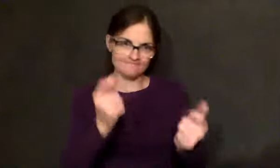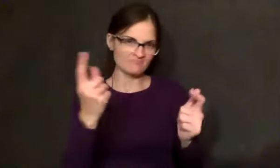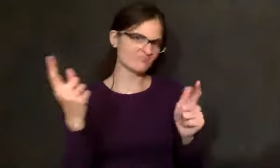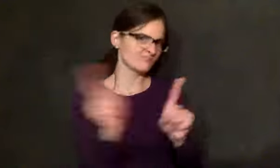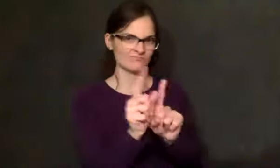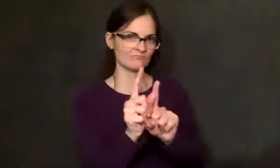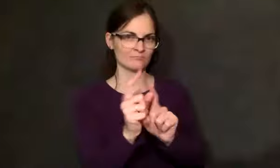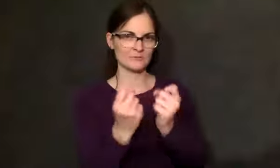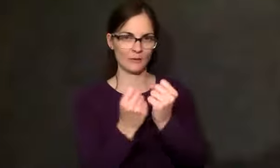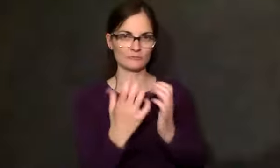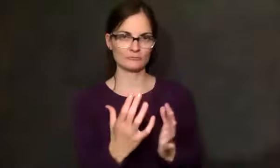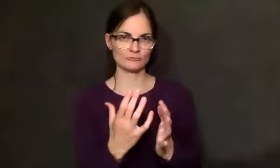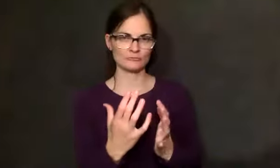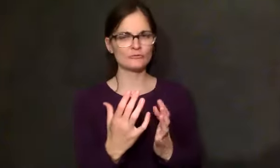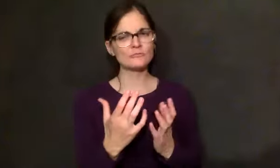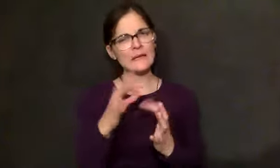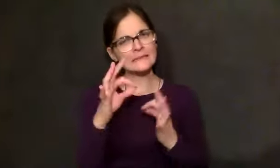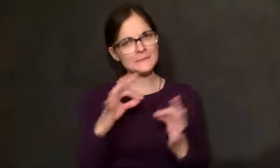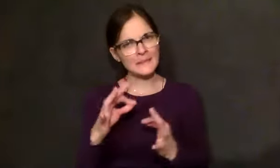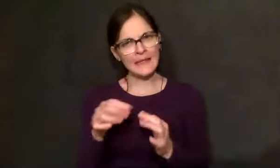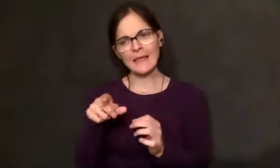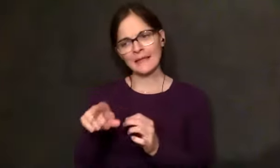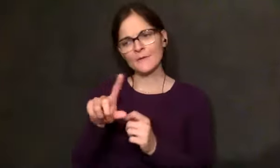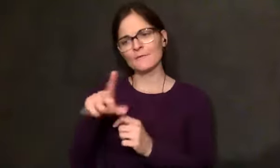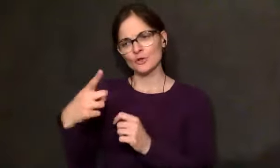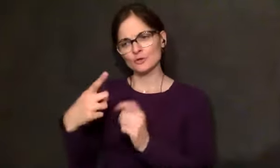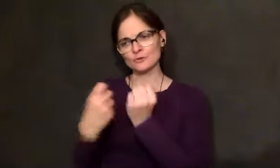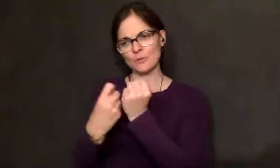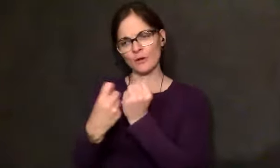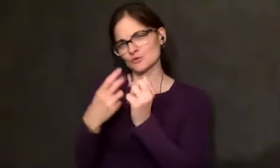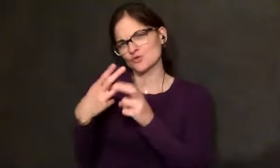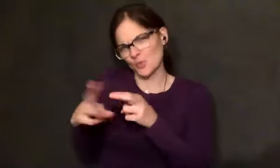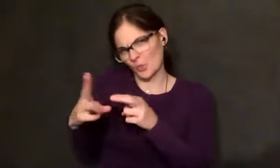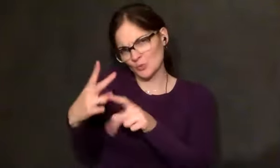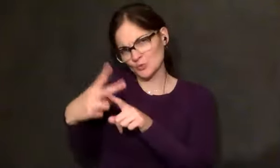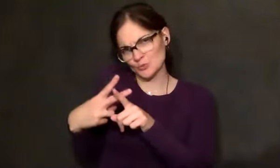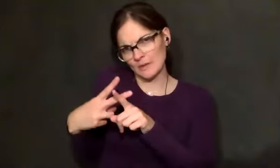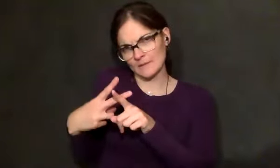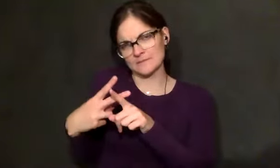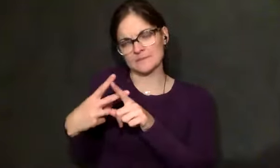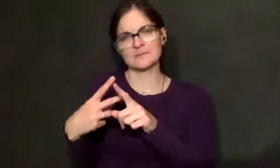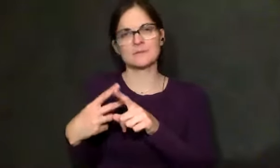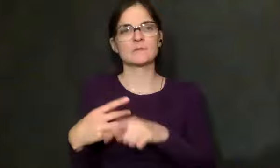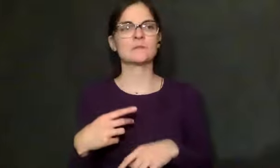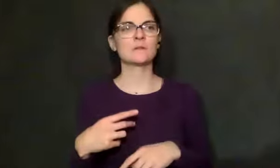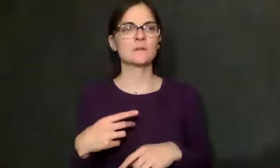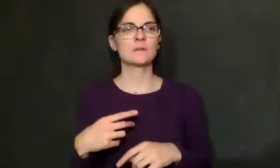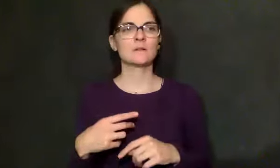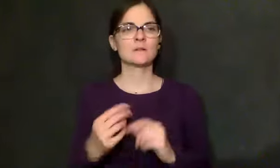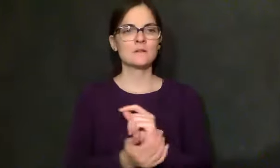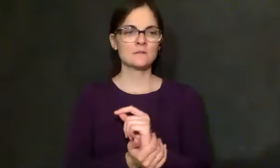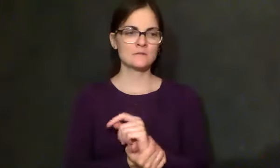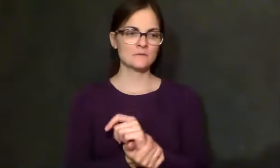with the first sponsor. And, my suggestion would be if that happens to anyone else, don't give